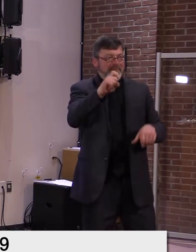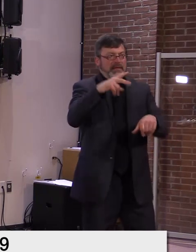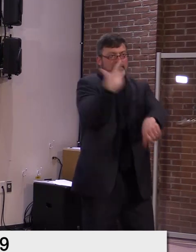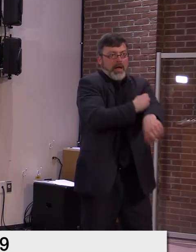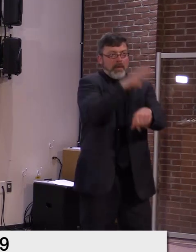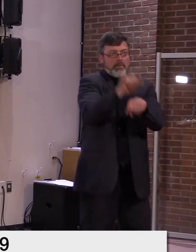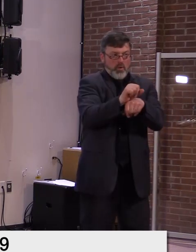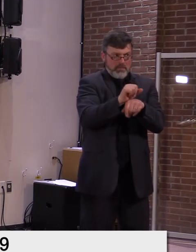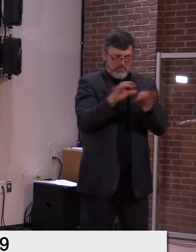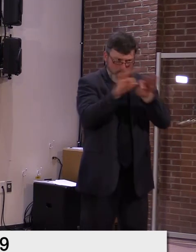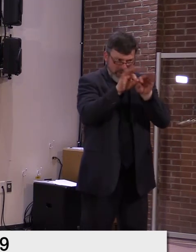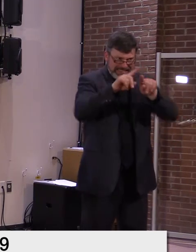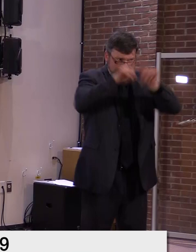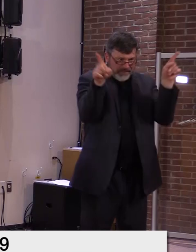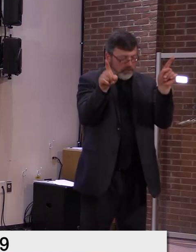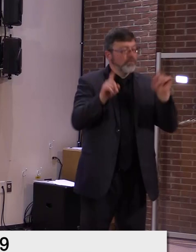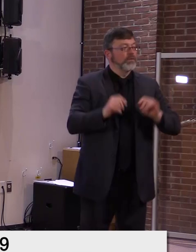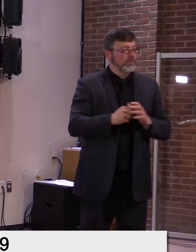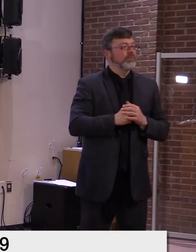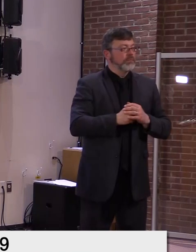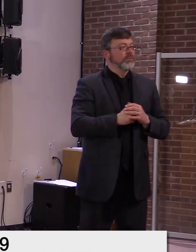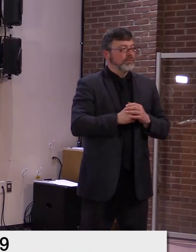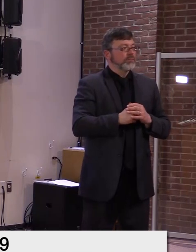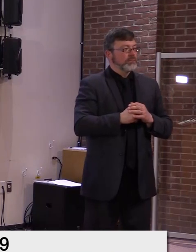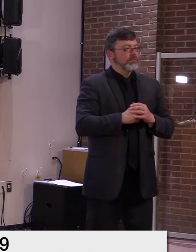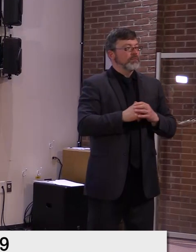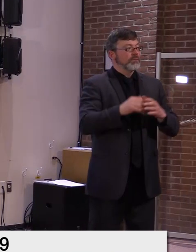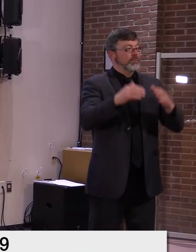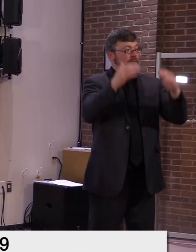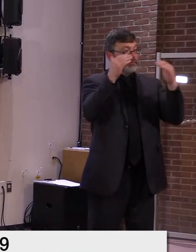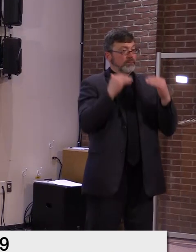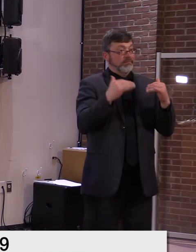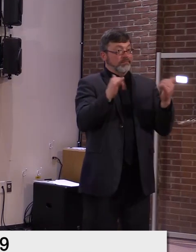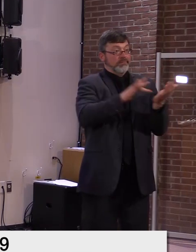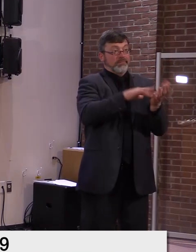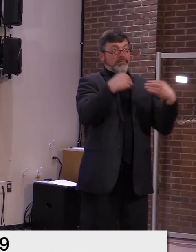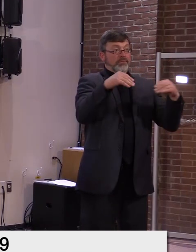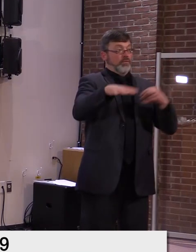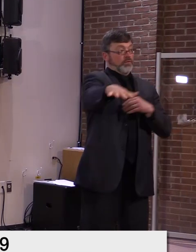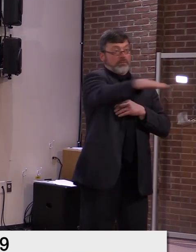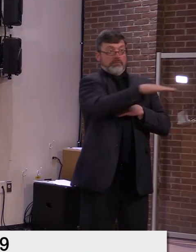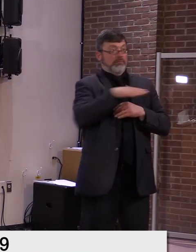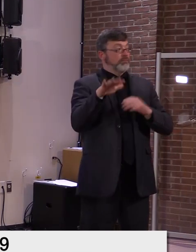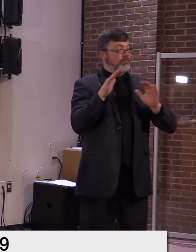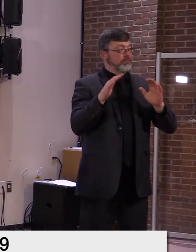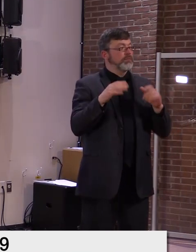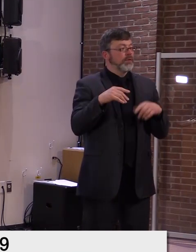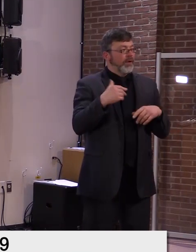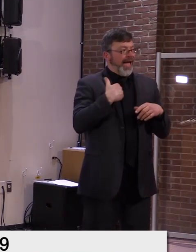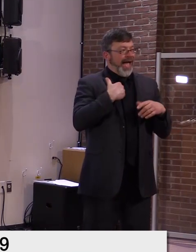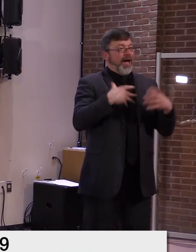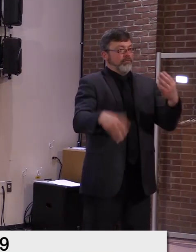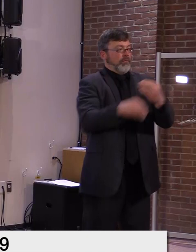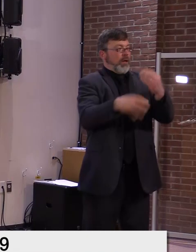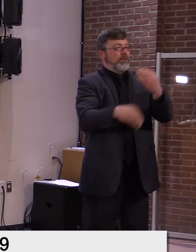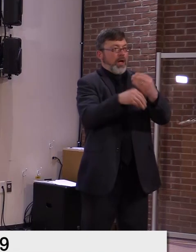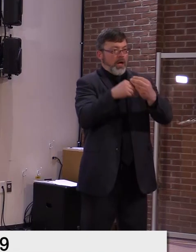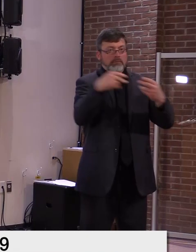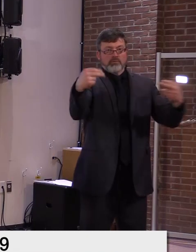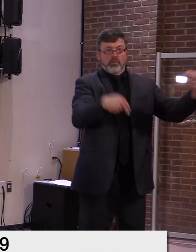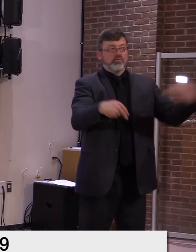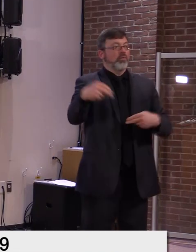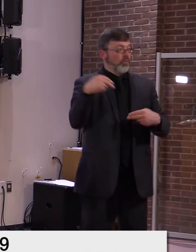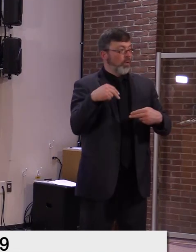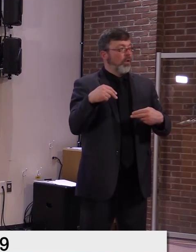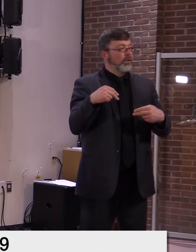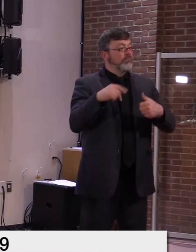quick pharmacy update. A few more pharmacies have joined the federal pharmacy program. Shaw's will begin vaccinating Vermonters